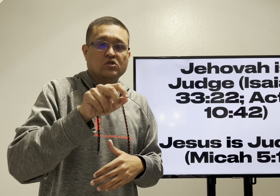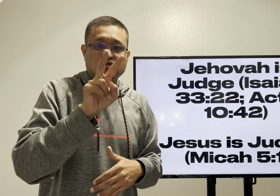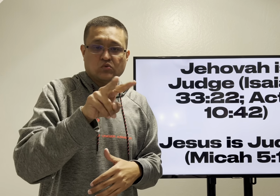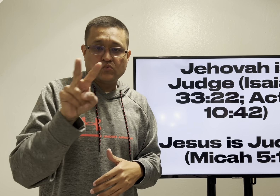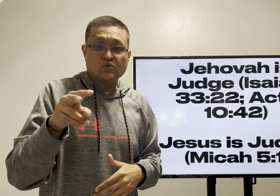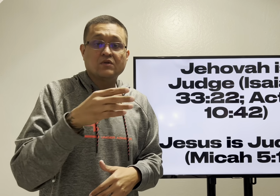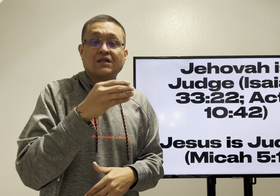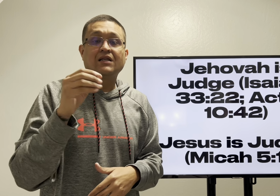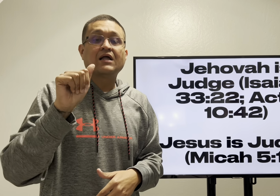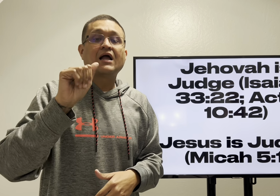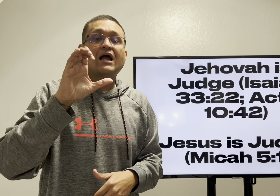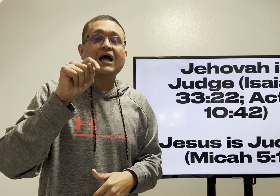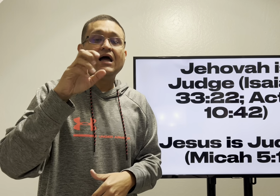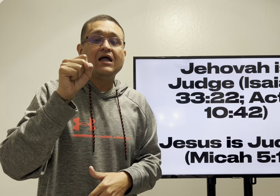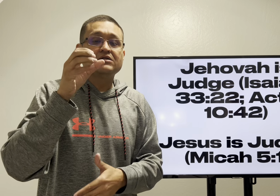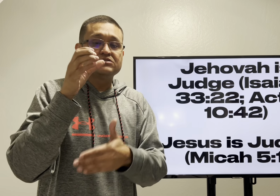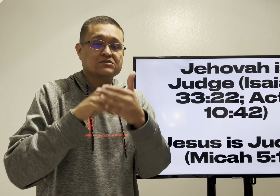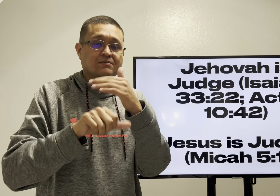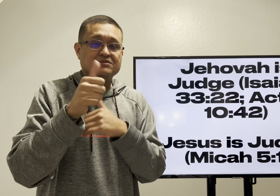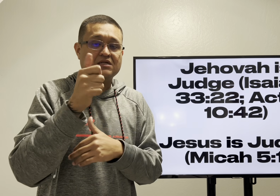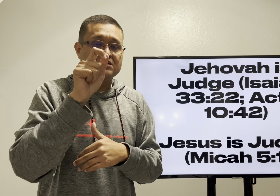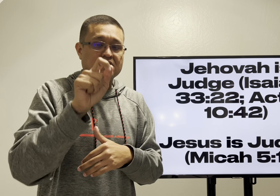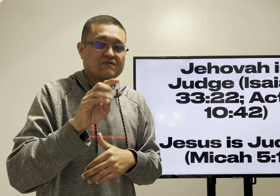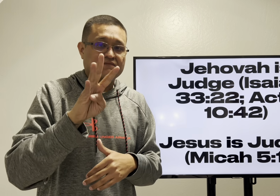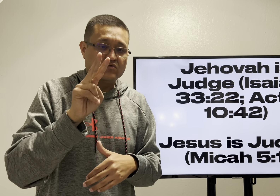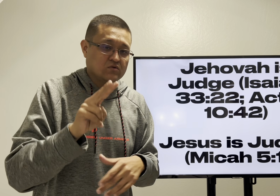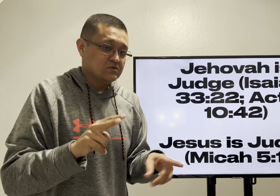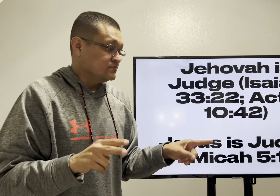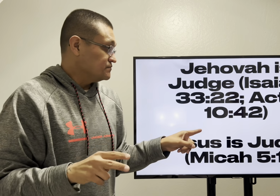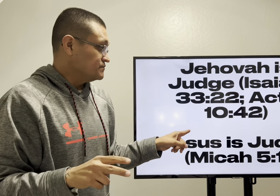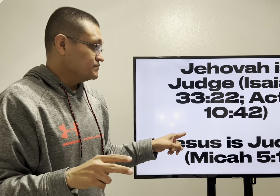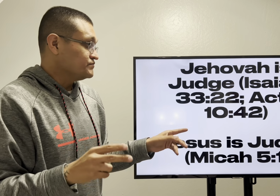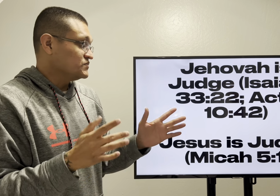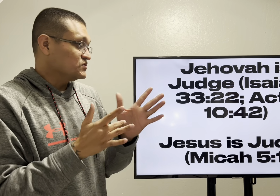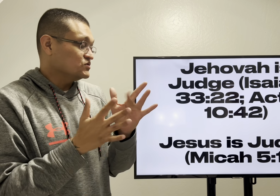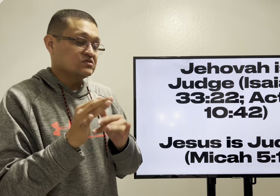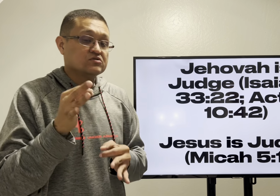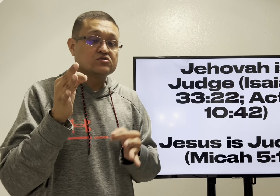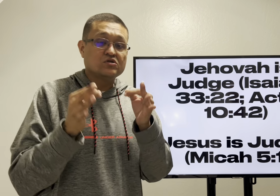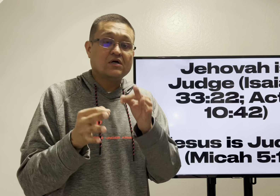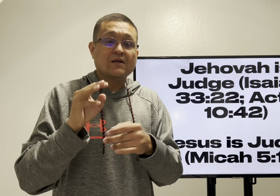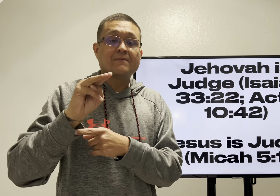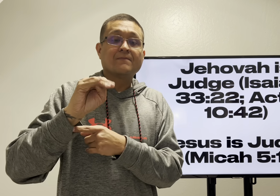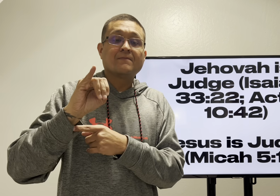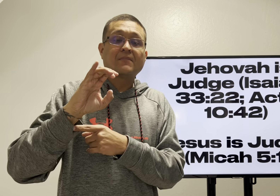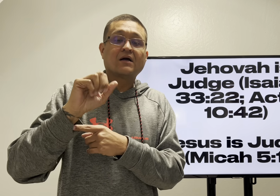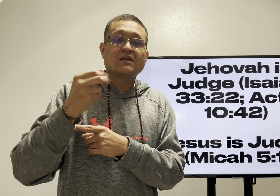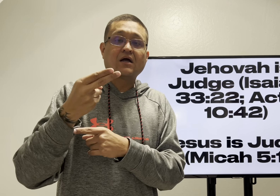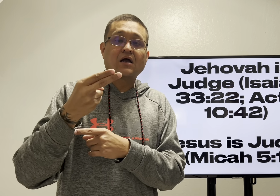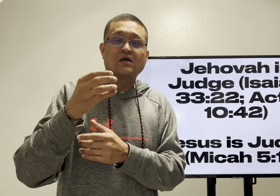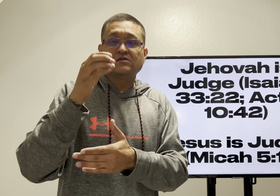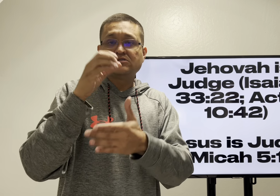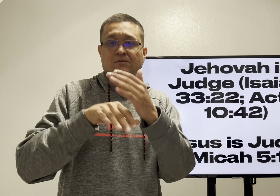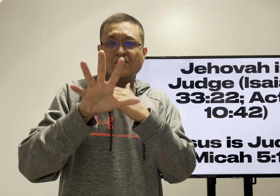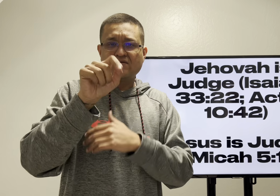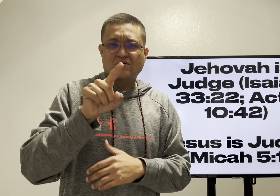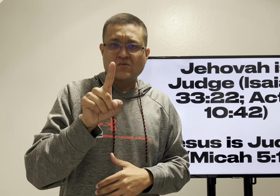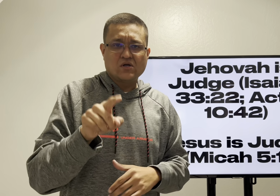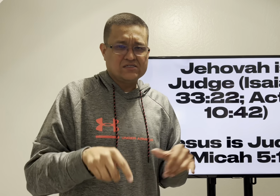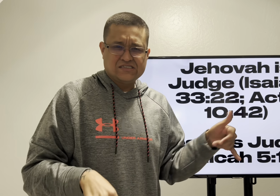is judge, Isaiah 33 and 22, Acts 10 and 42. Jesus is judge. Micah 5